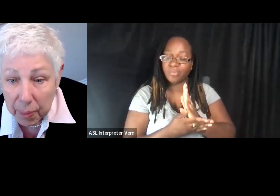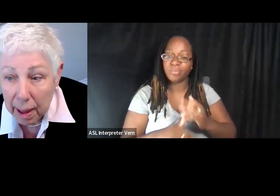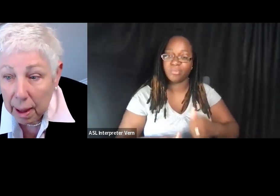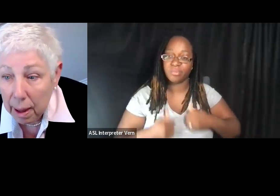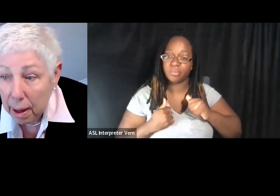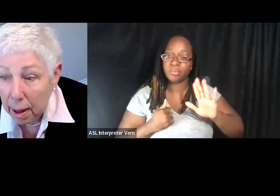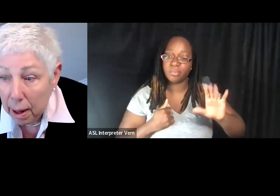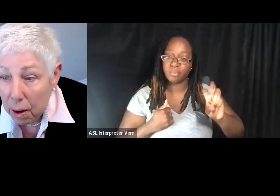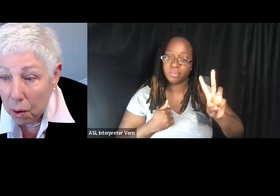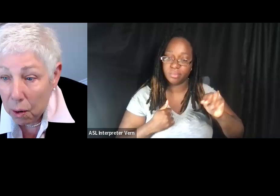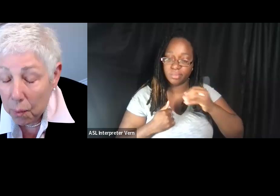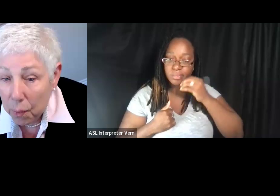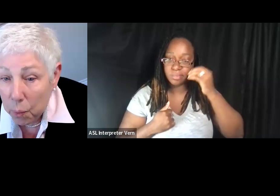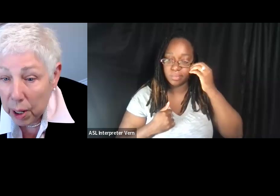community.